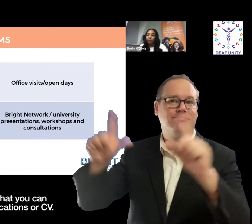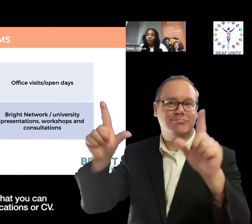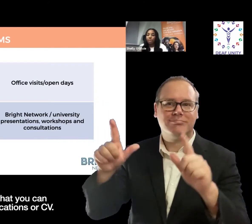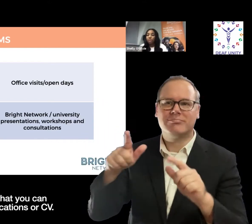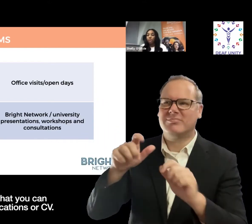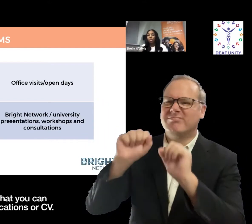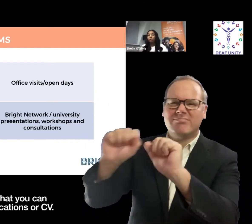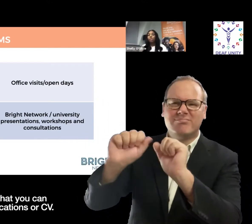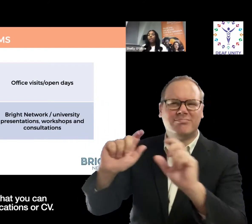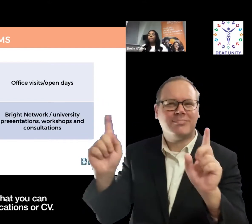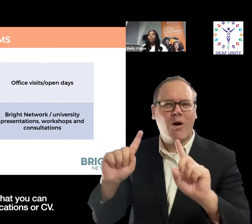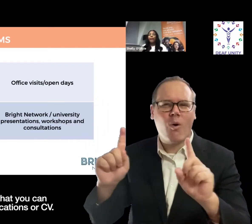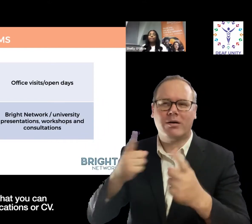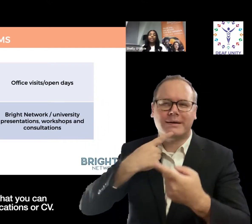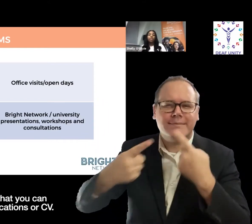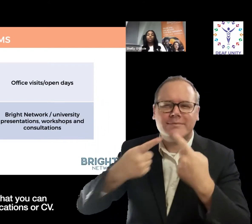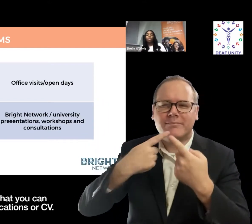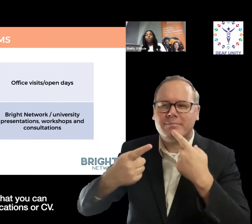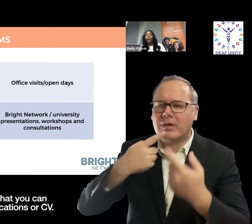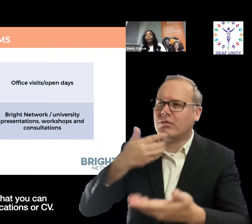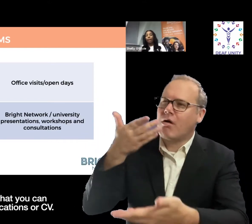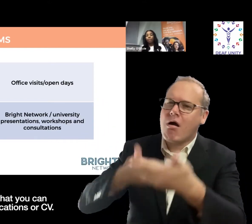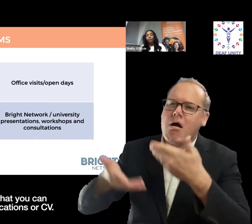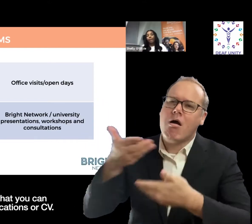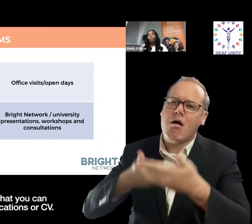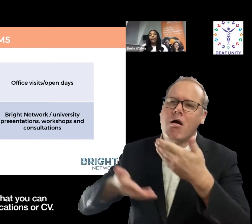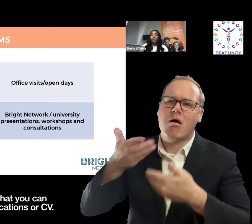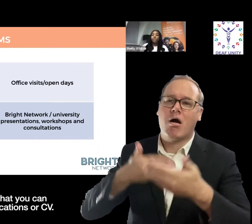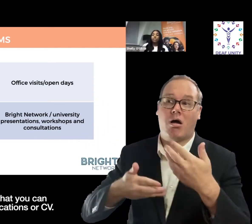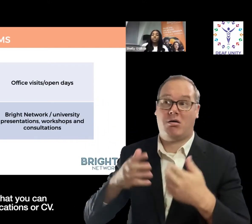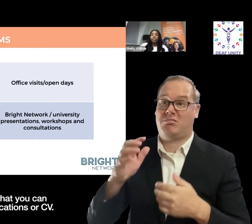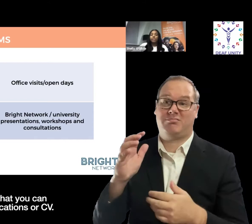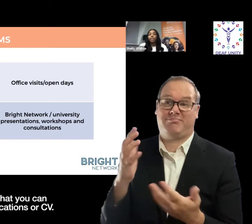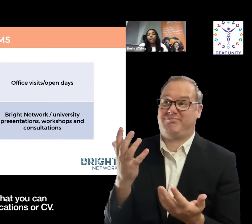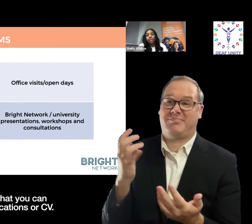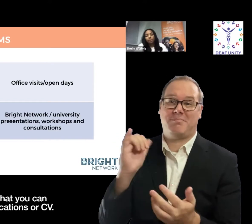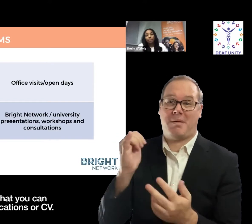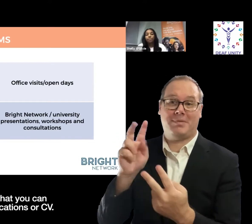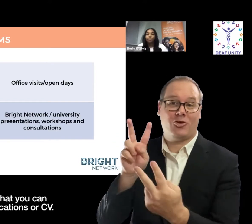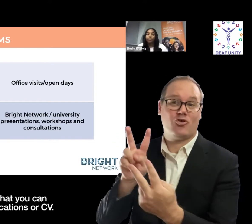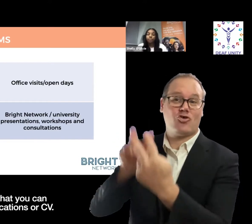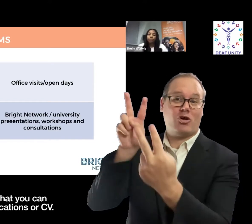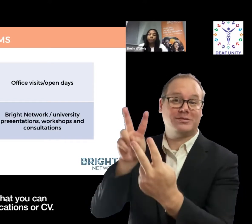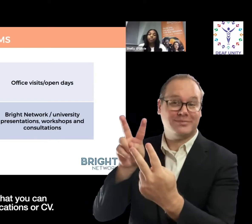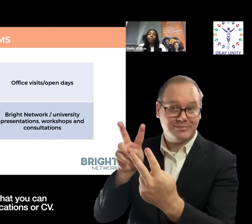with a firm that you can use perhaps in your upcoming applications or CVs.